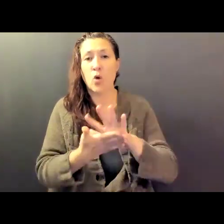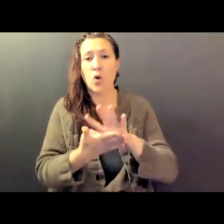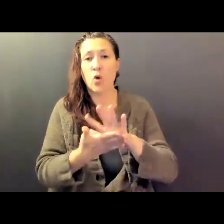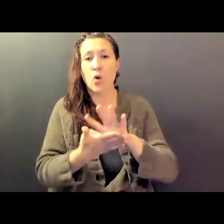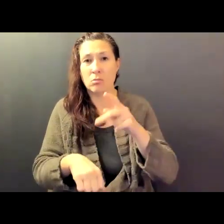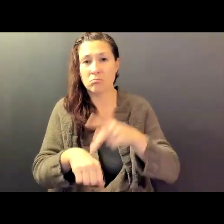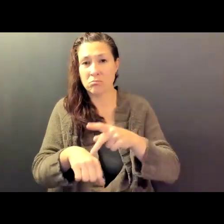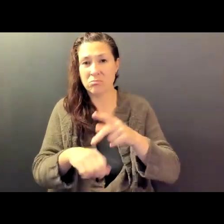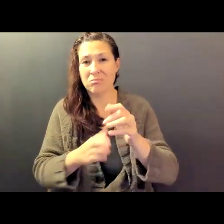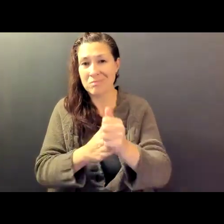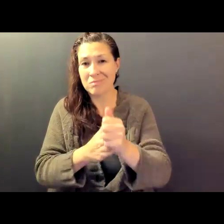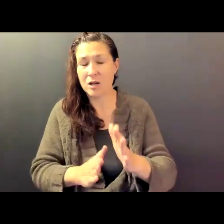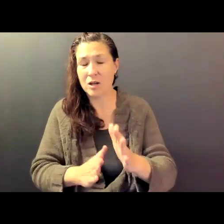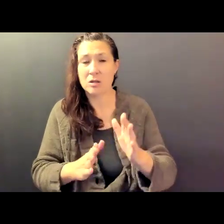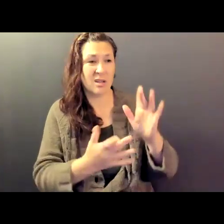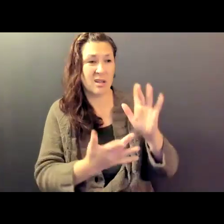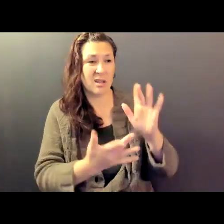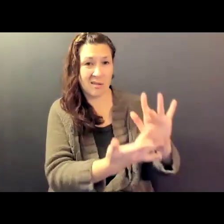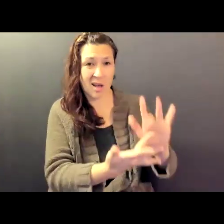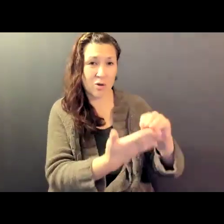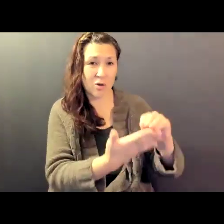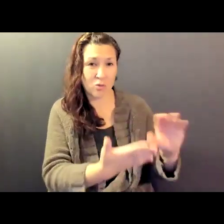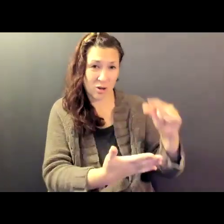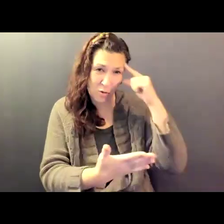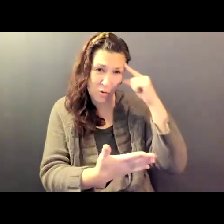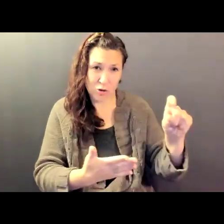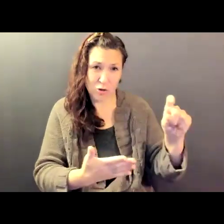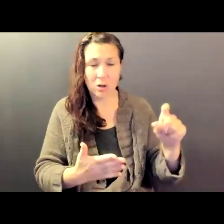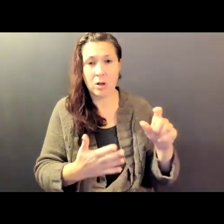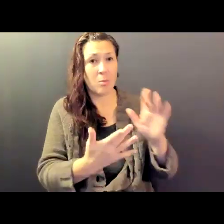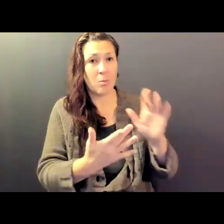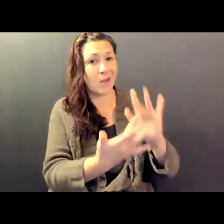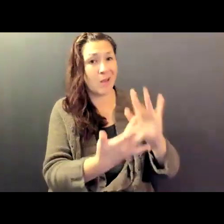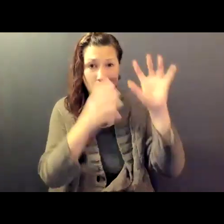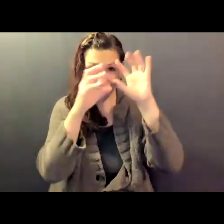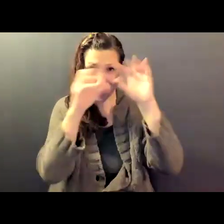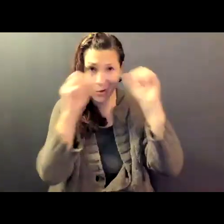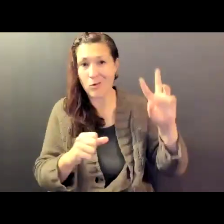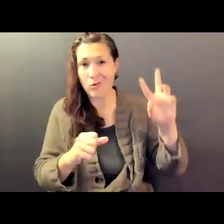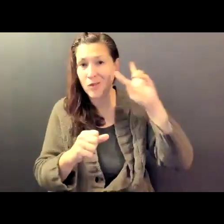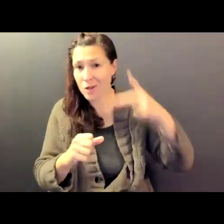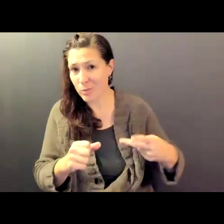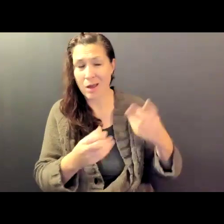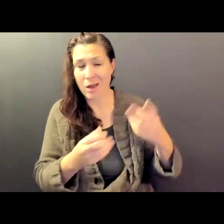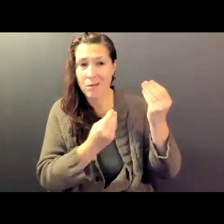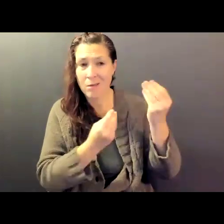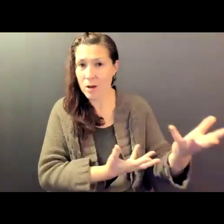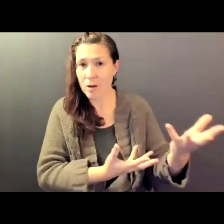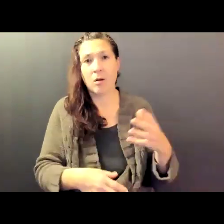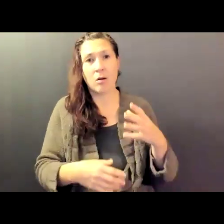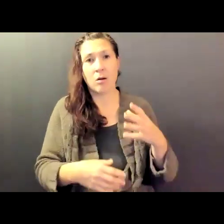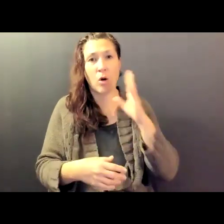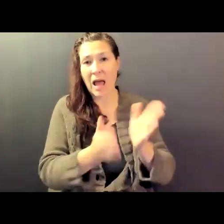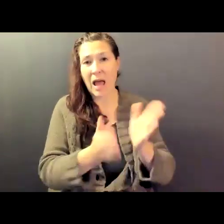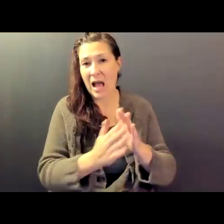government. So if there's a student government in place, sometimes it's the president that serves on it or the vice president on it, or sometimes they'll just ask for like a member elect